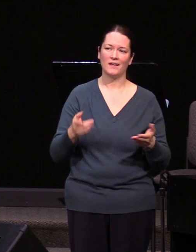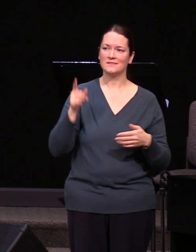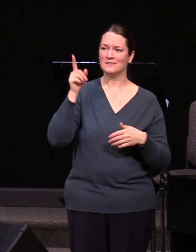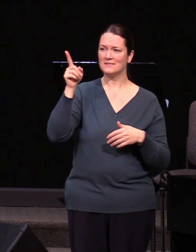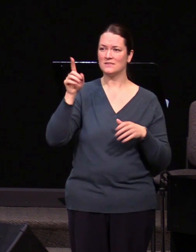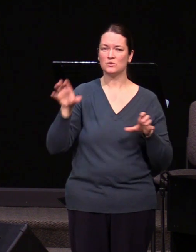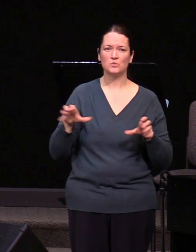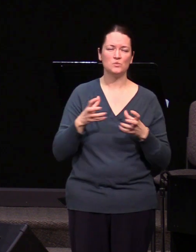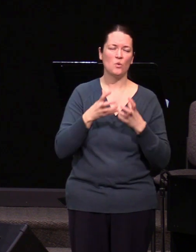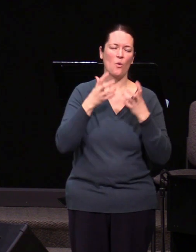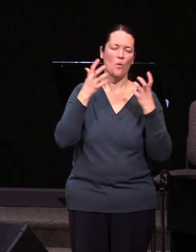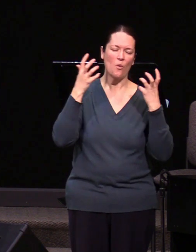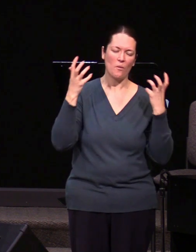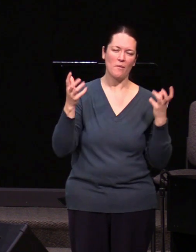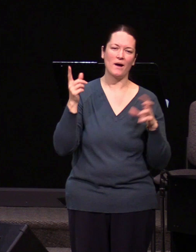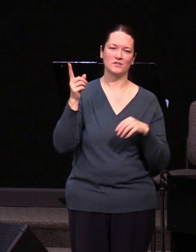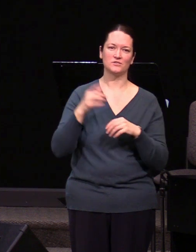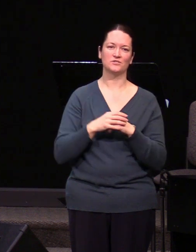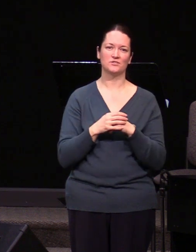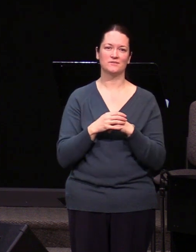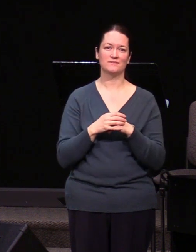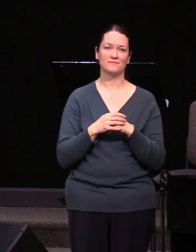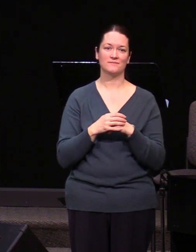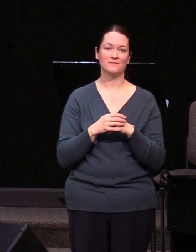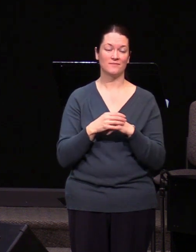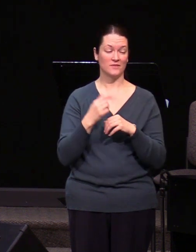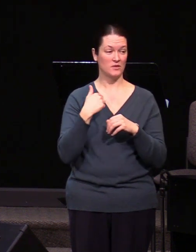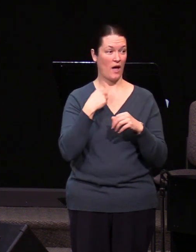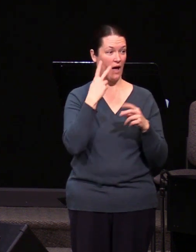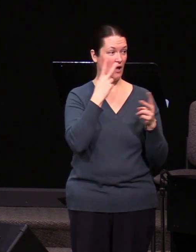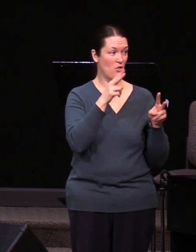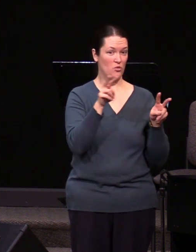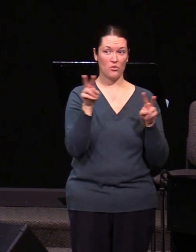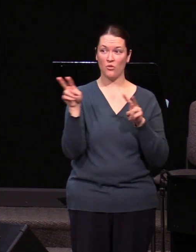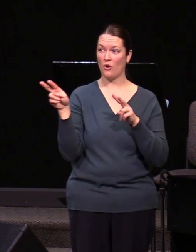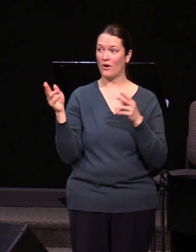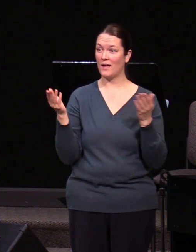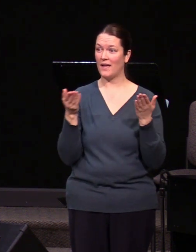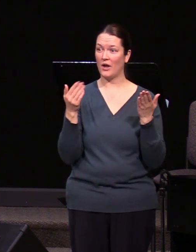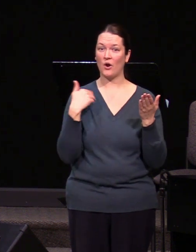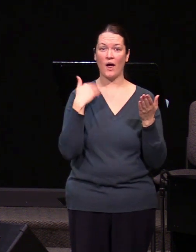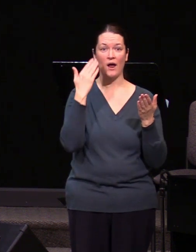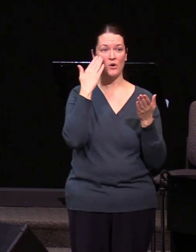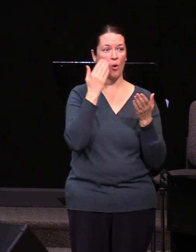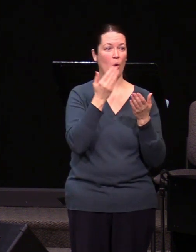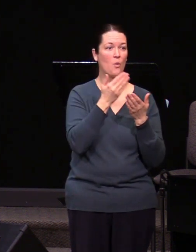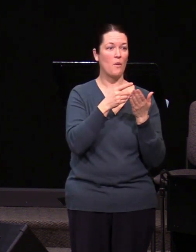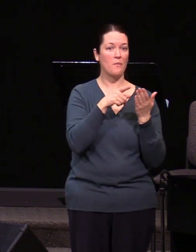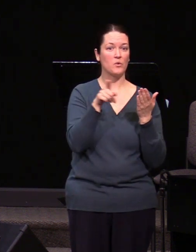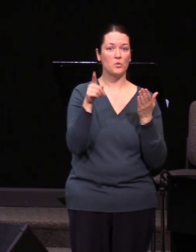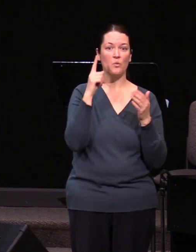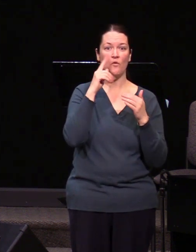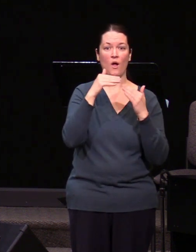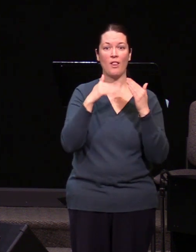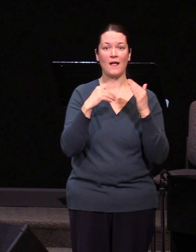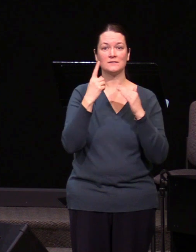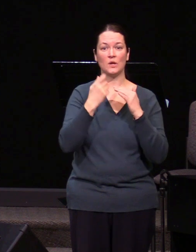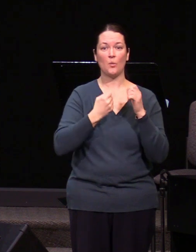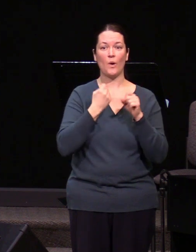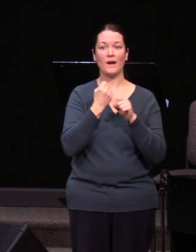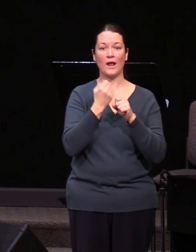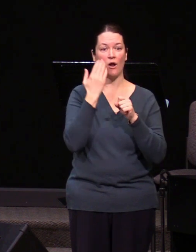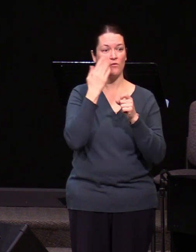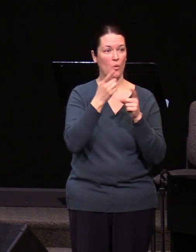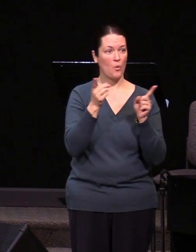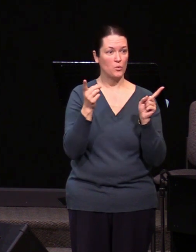doing so much. I look around in here, and knowing many of you for only less than a year that I've known you